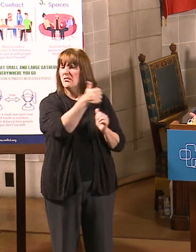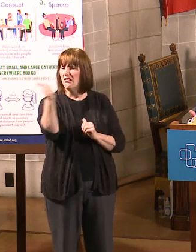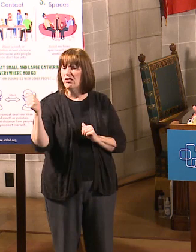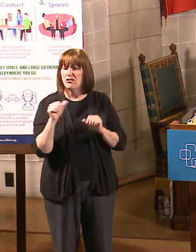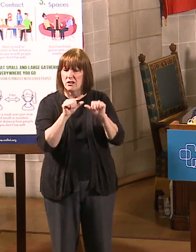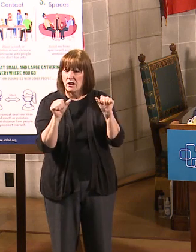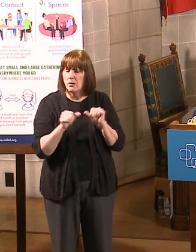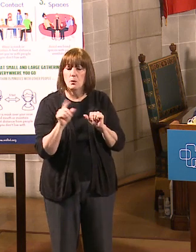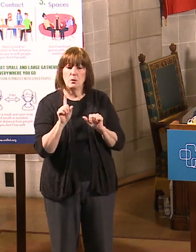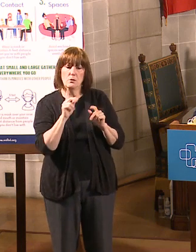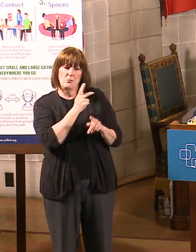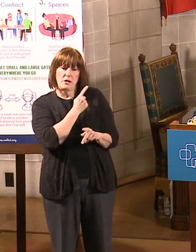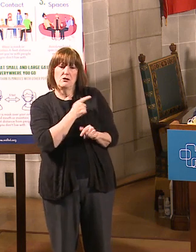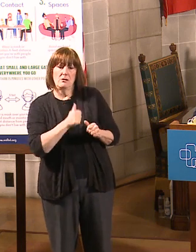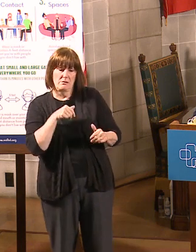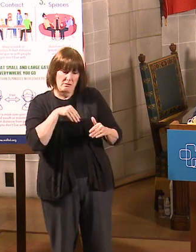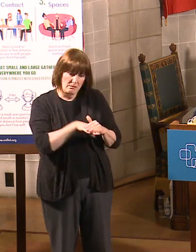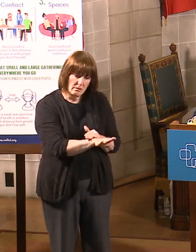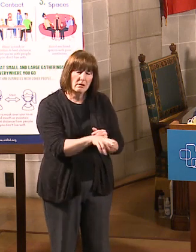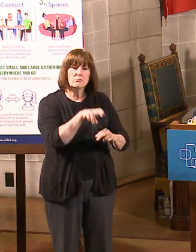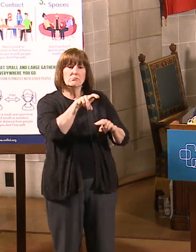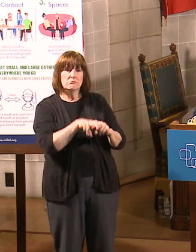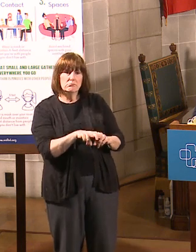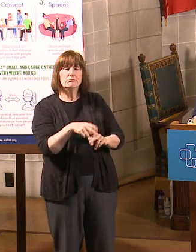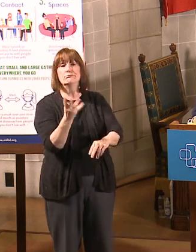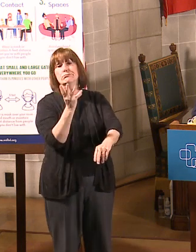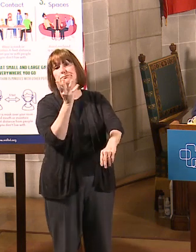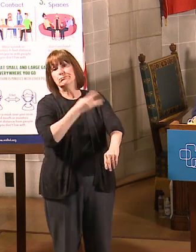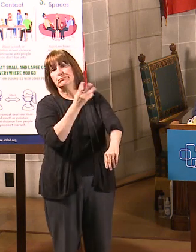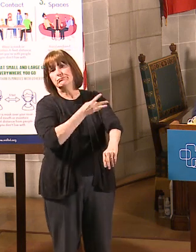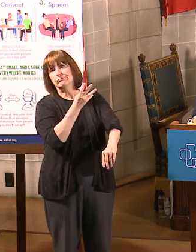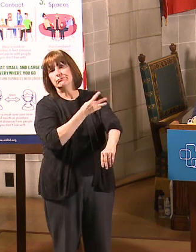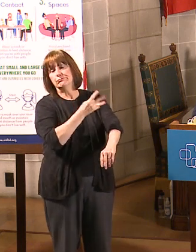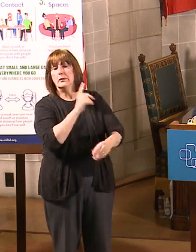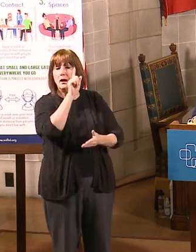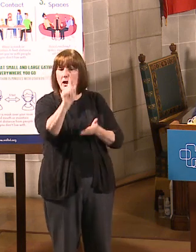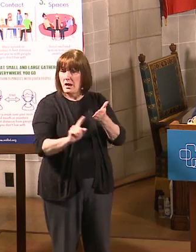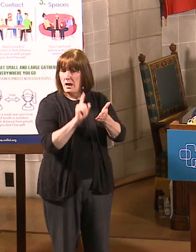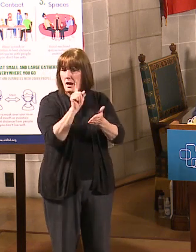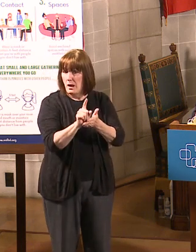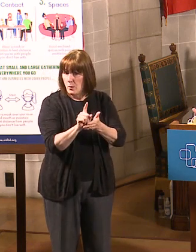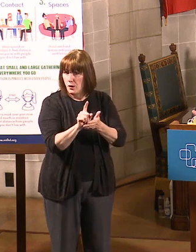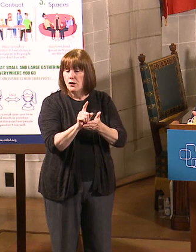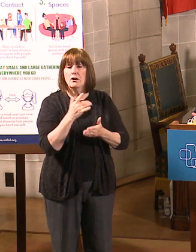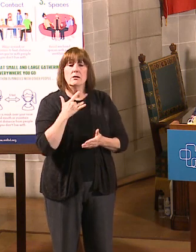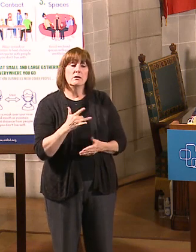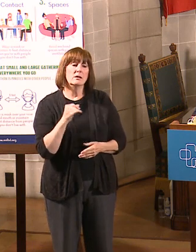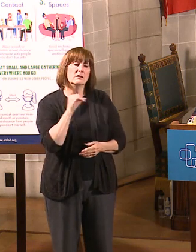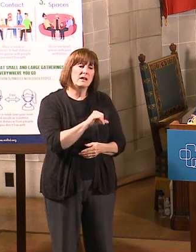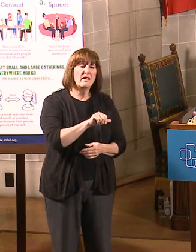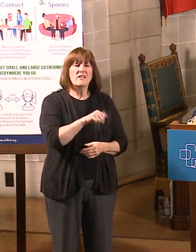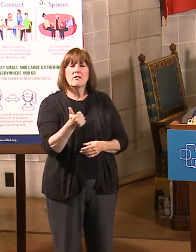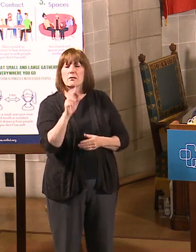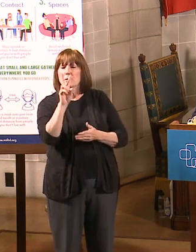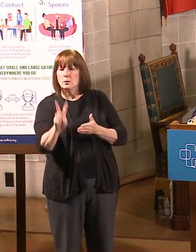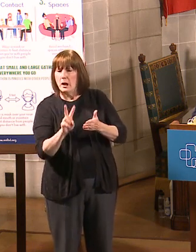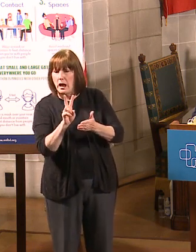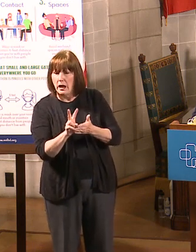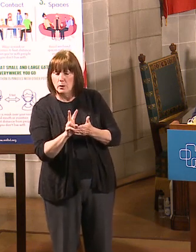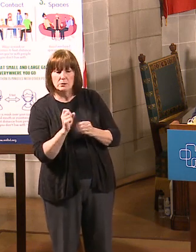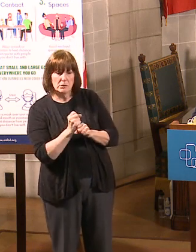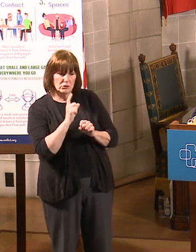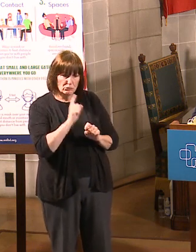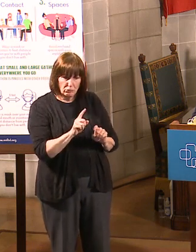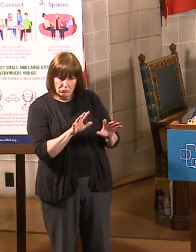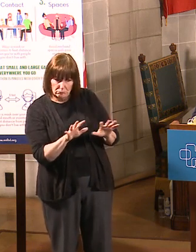where patients can come in and get this IV infusion. It lasts about an hour. Usually you need to stay another 2 hours just to